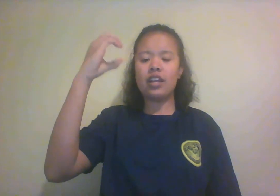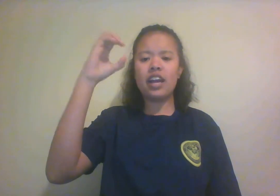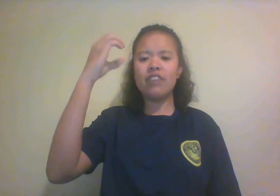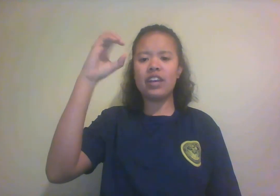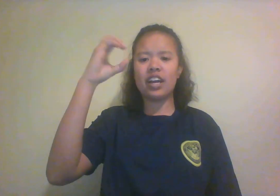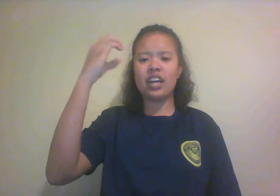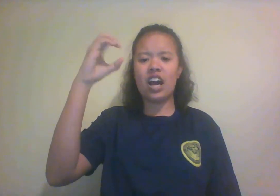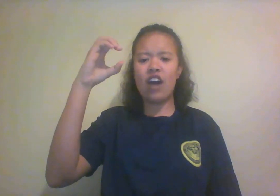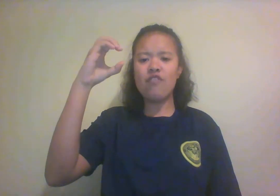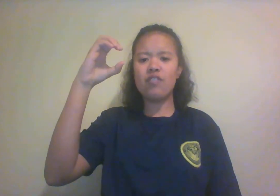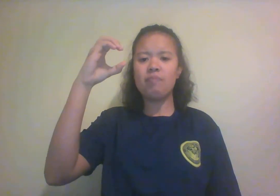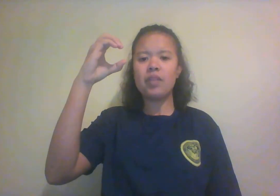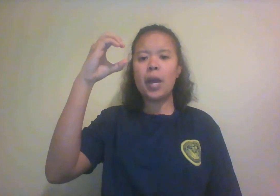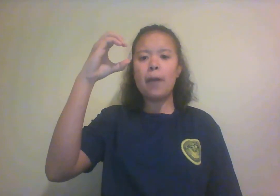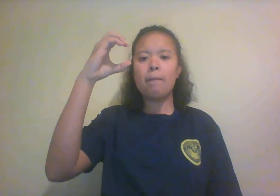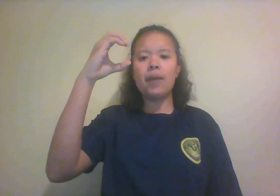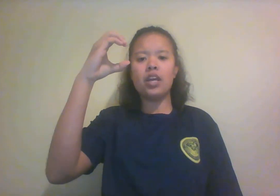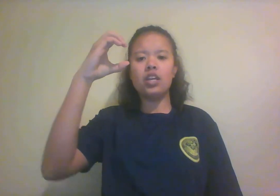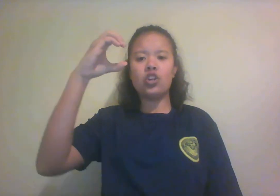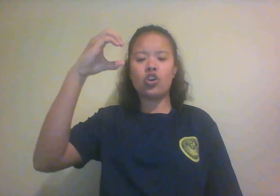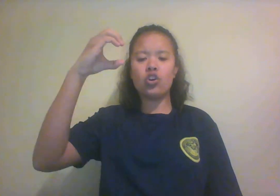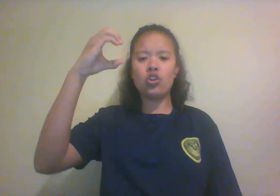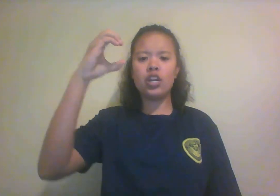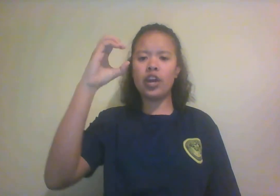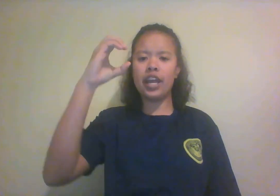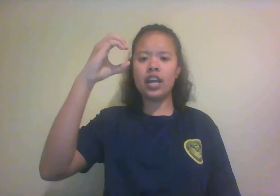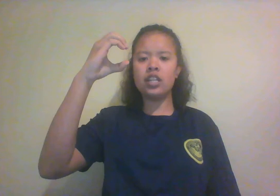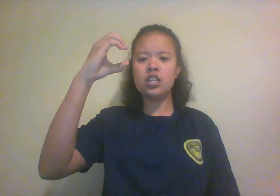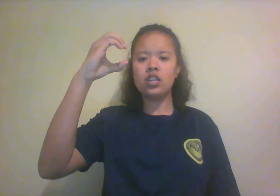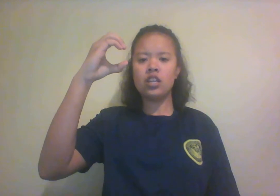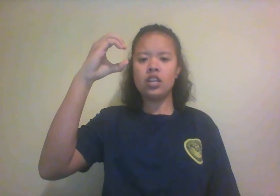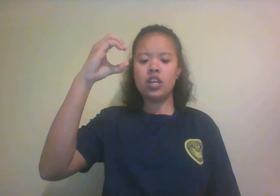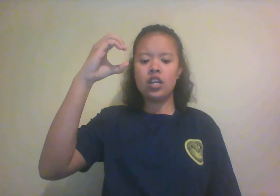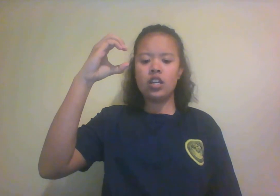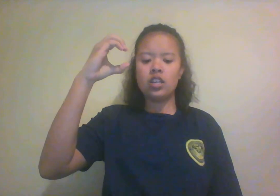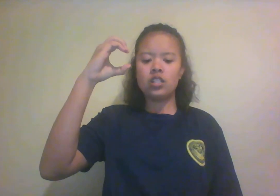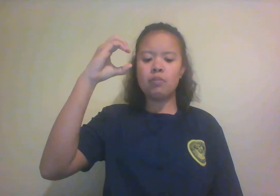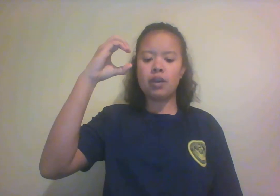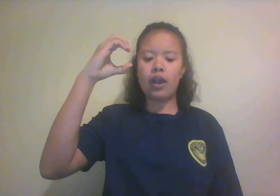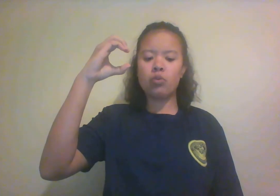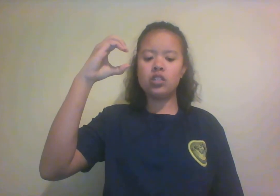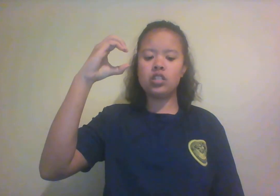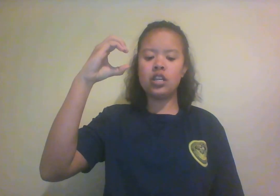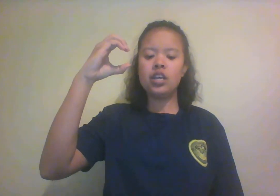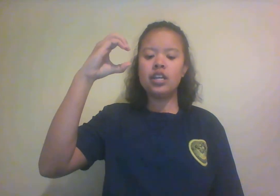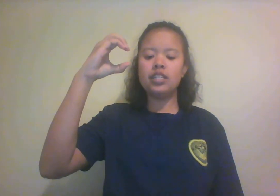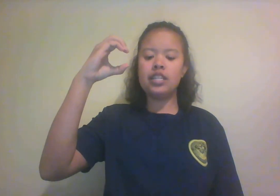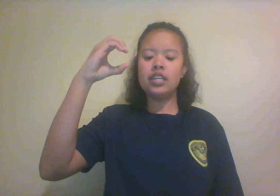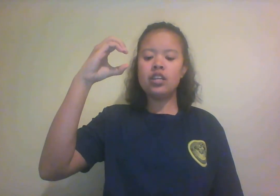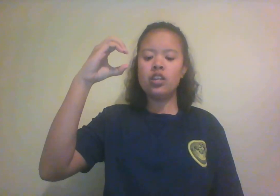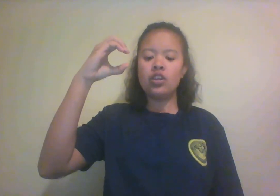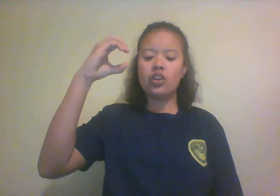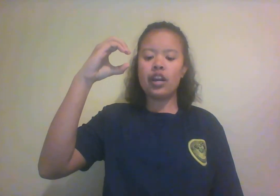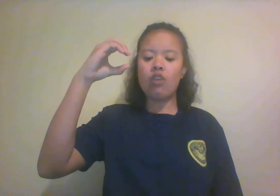kind of like a cuff, but you're curling your hand to make a backwards C. D, you're going to have all